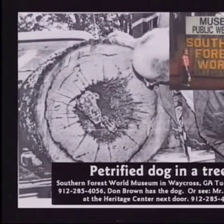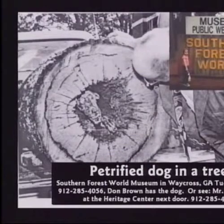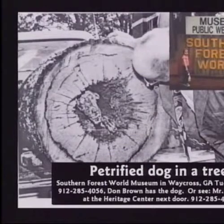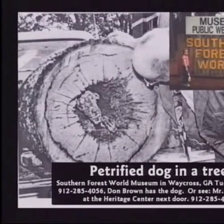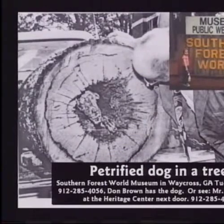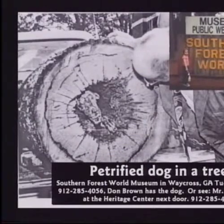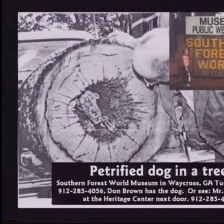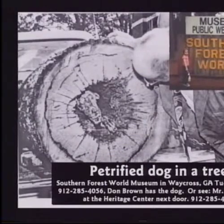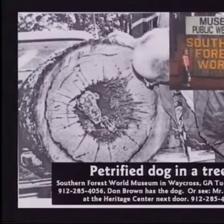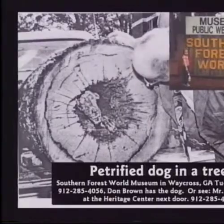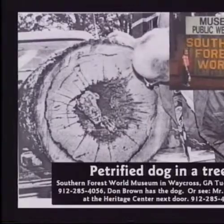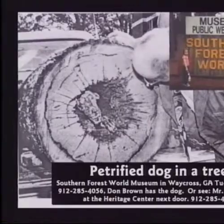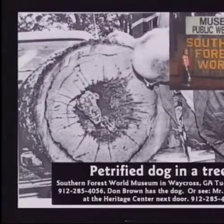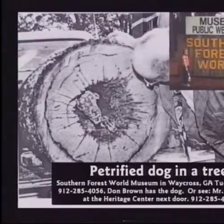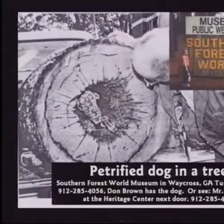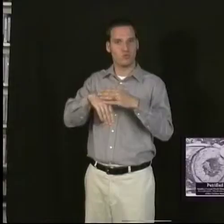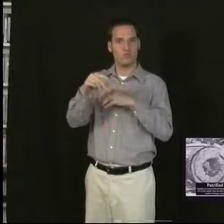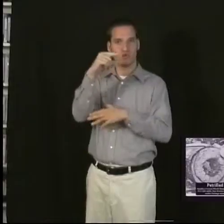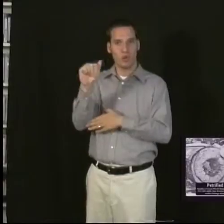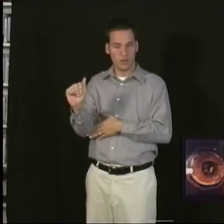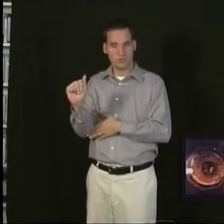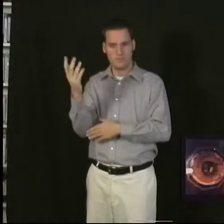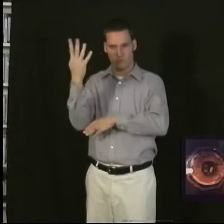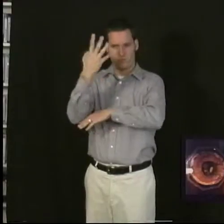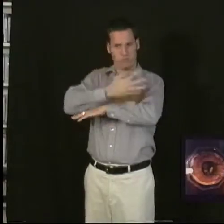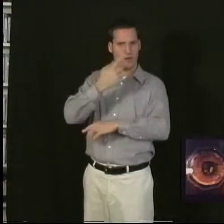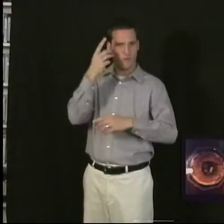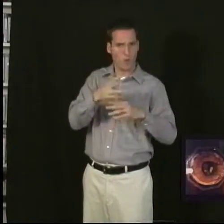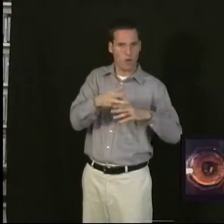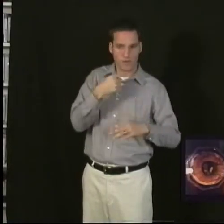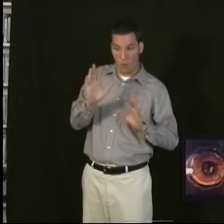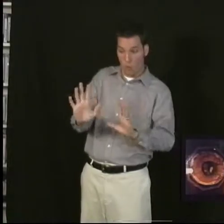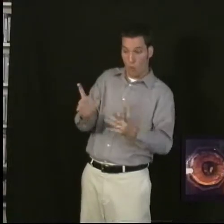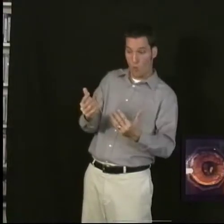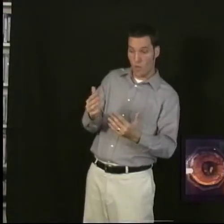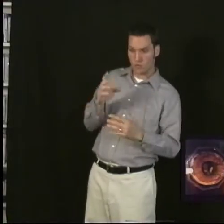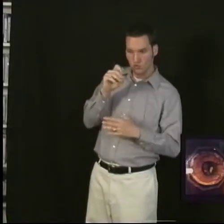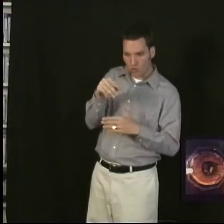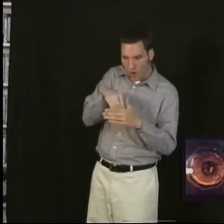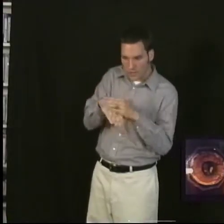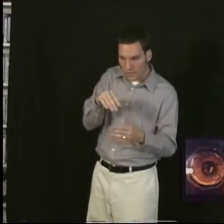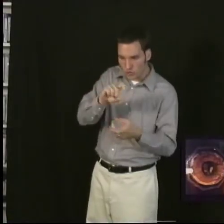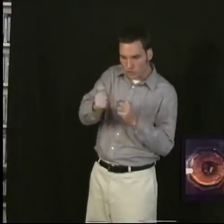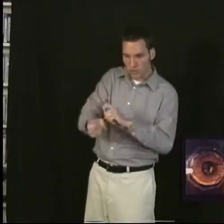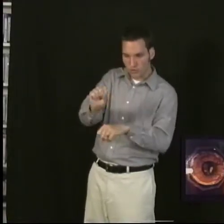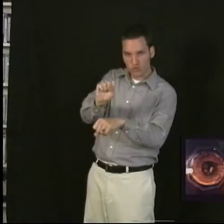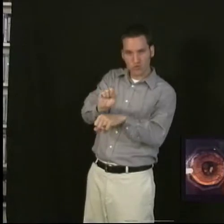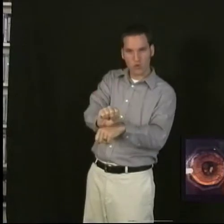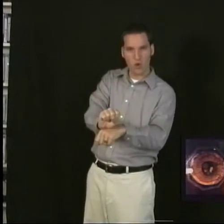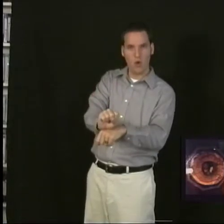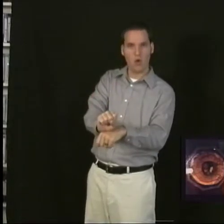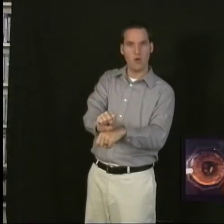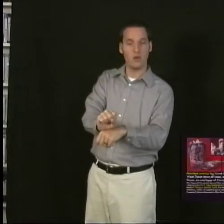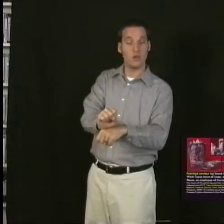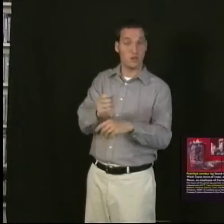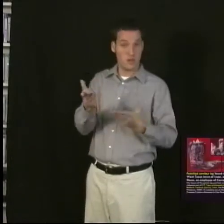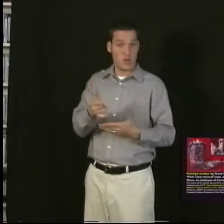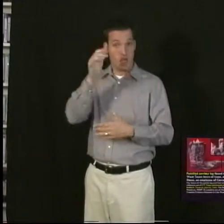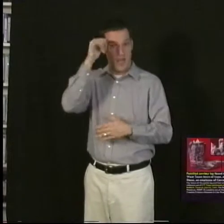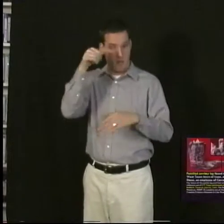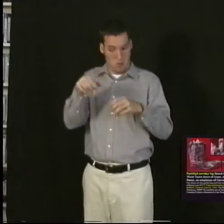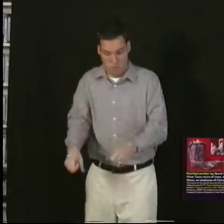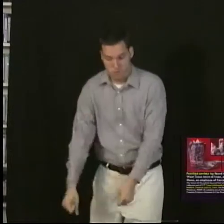tree in Georgia. They cut the tree down for firewood and said, wait, don't cut that one up. There's a dog inside. Turned to stone. Here's a petrified cowboy